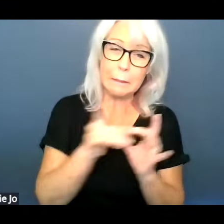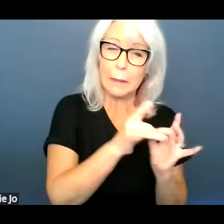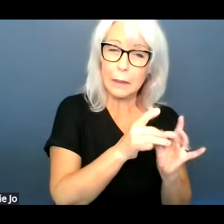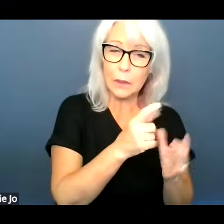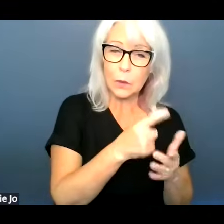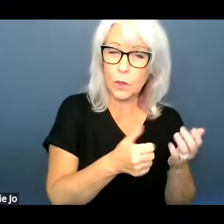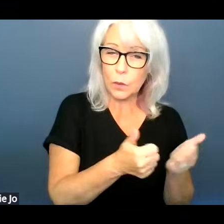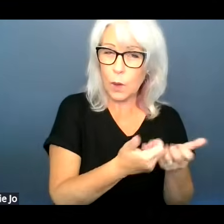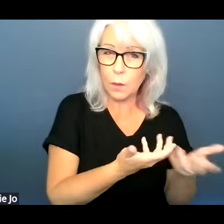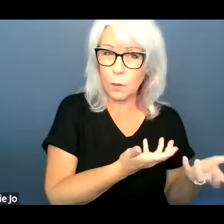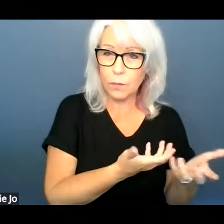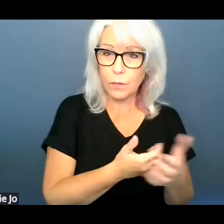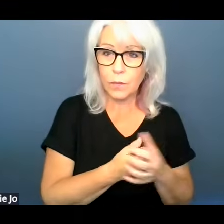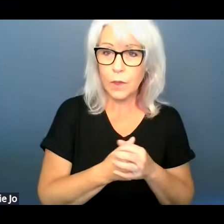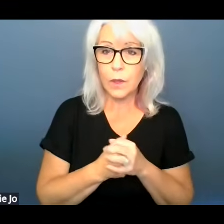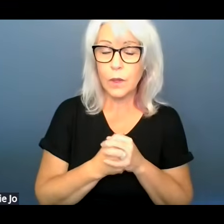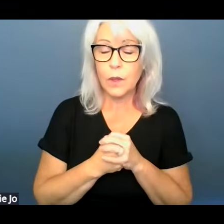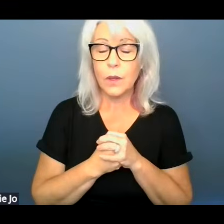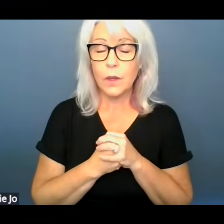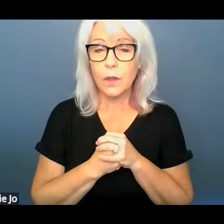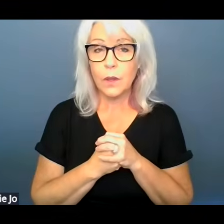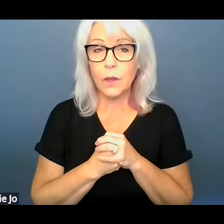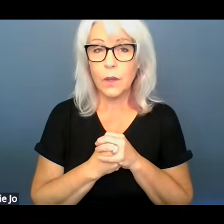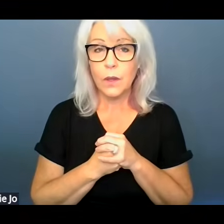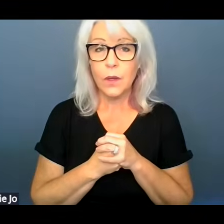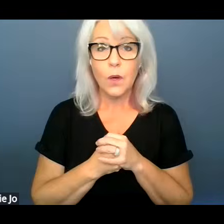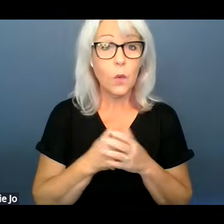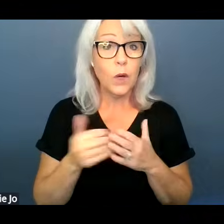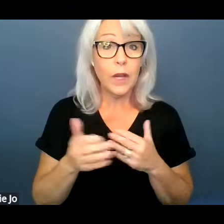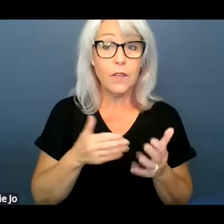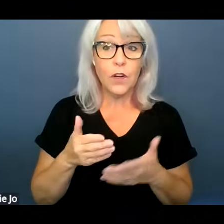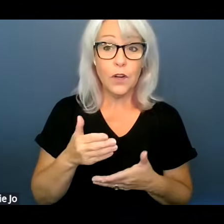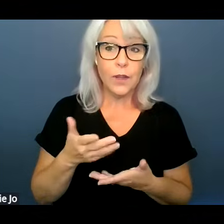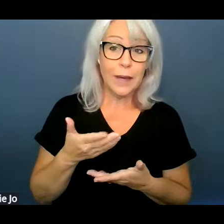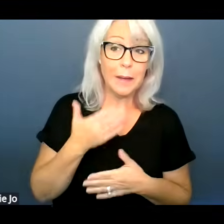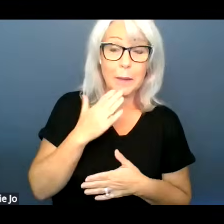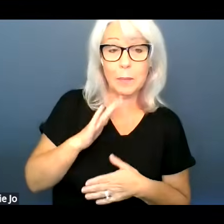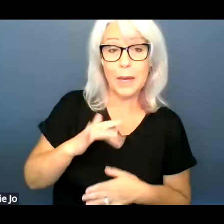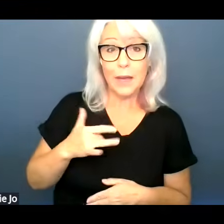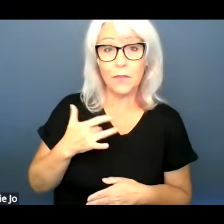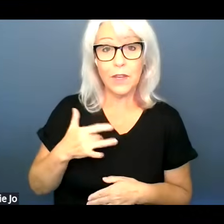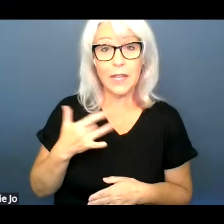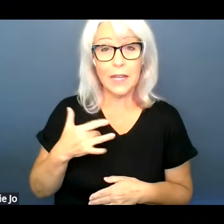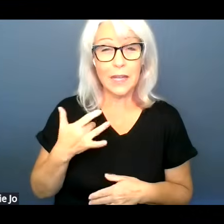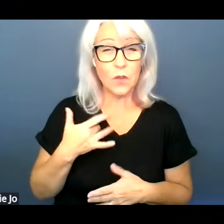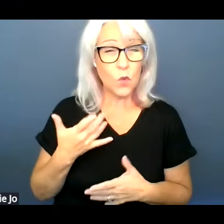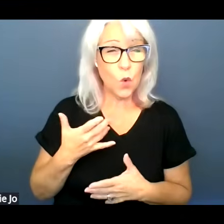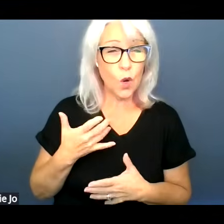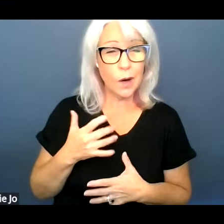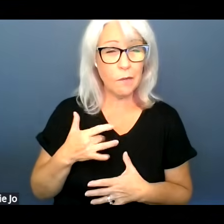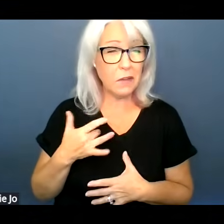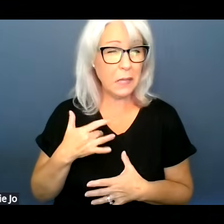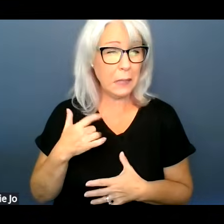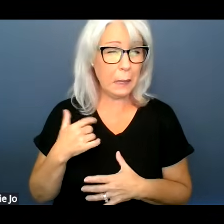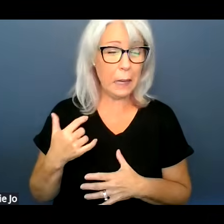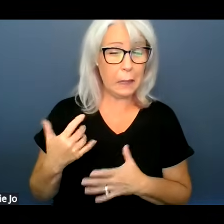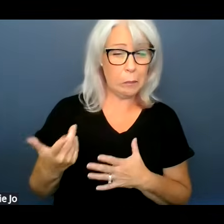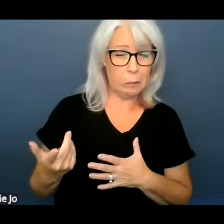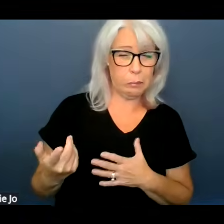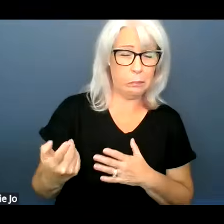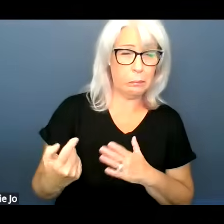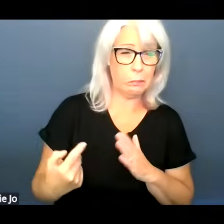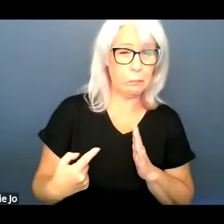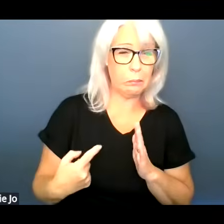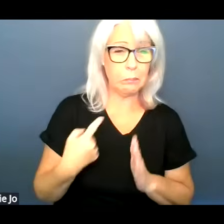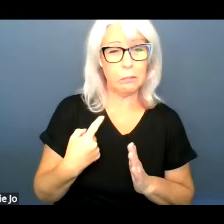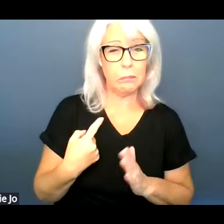Whatever kind of bad feelings or machinations within the party